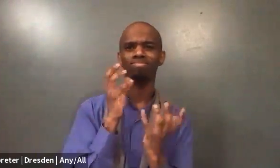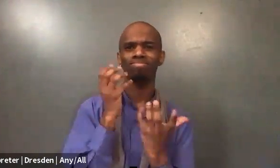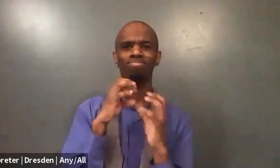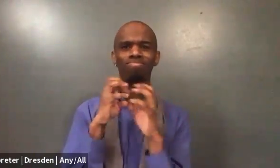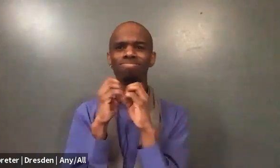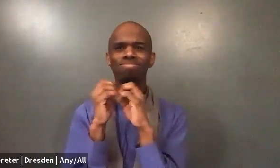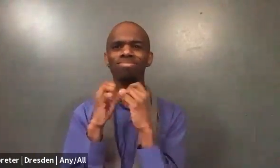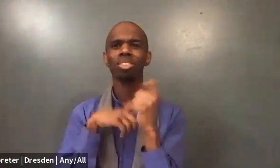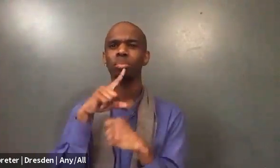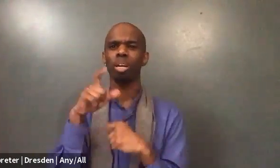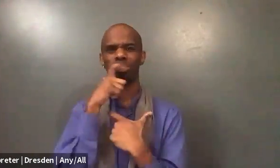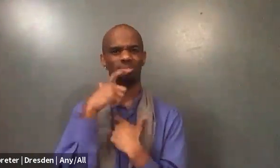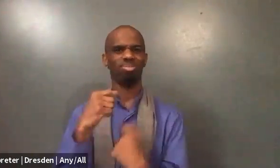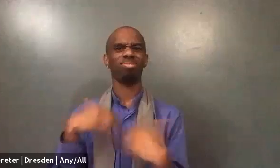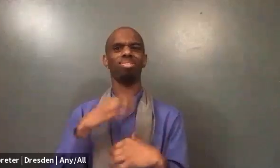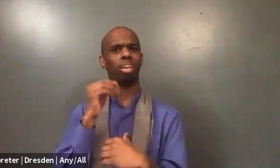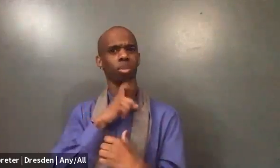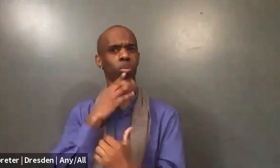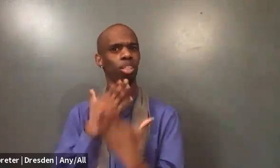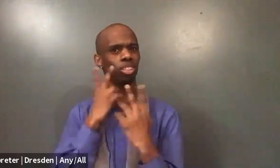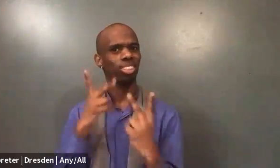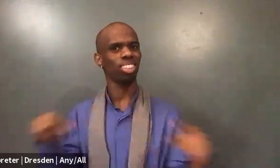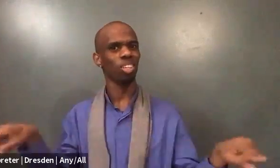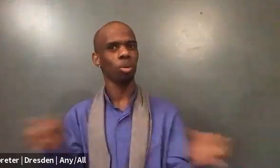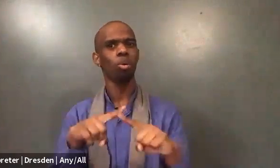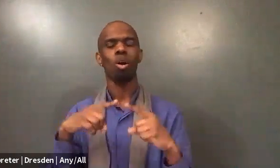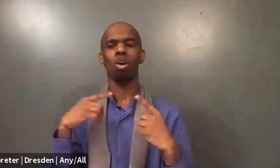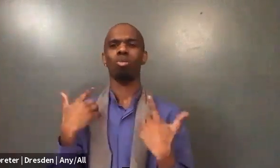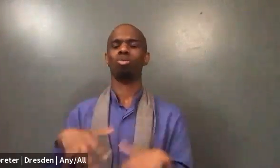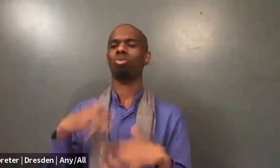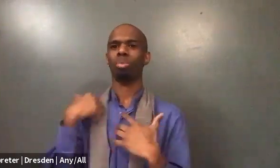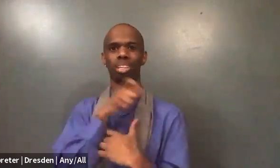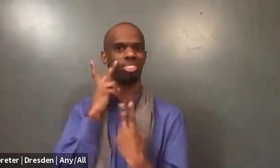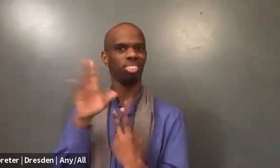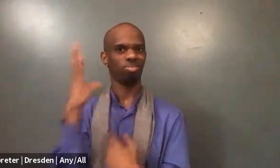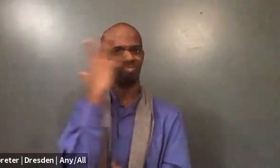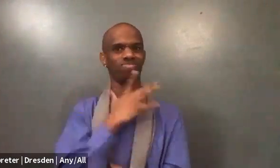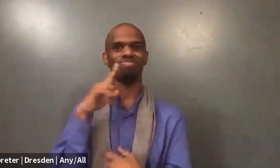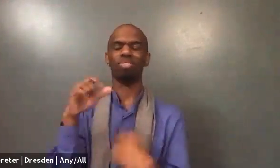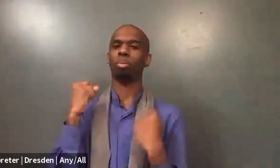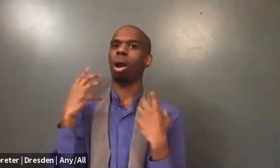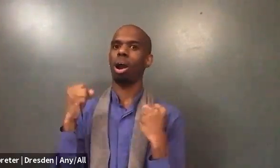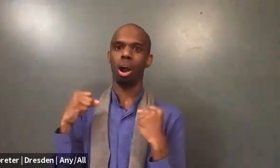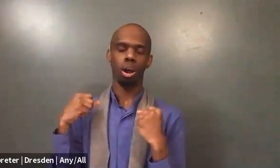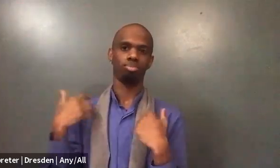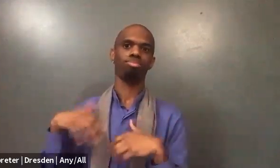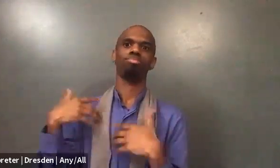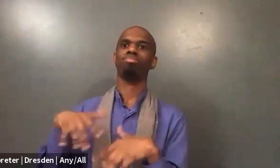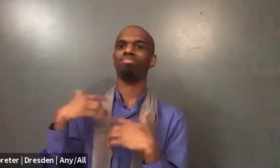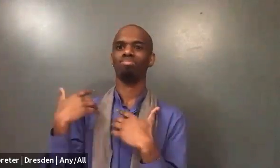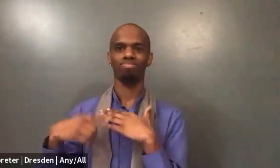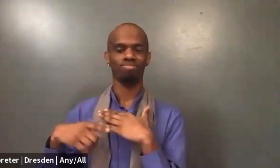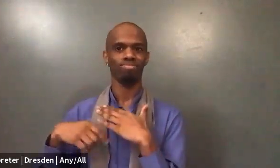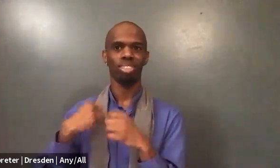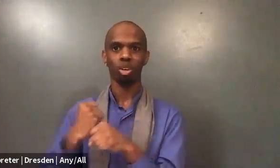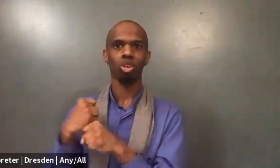a year, some of you. Thank you. Awesome. So we did have a